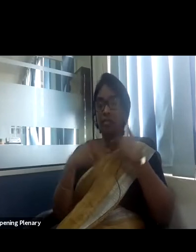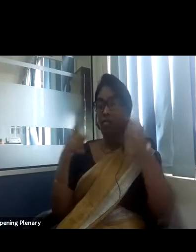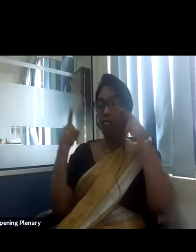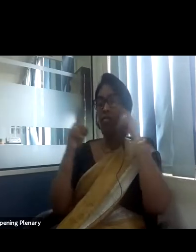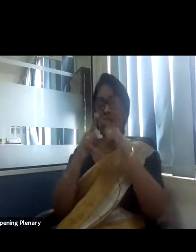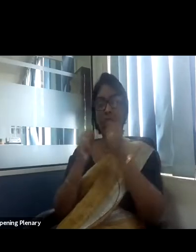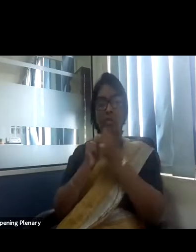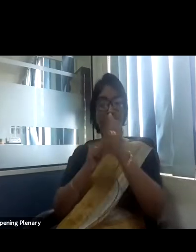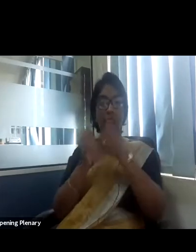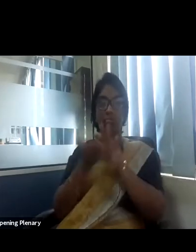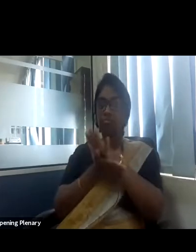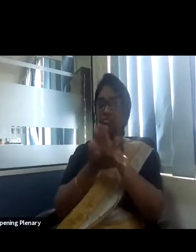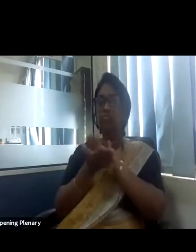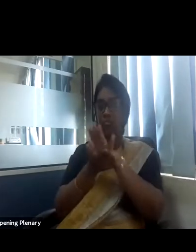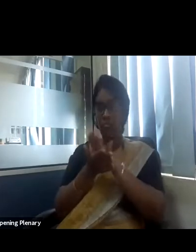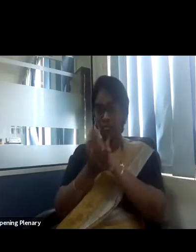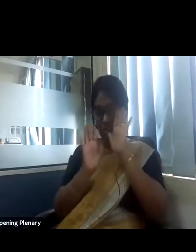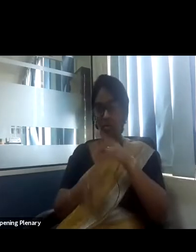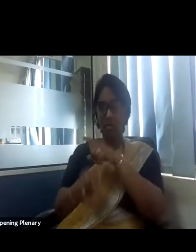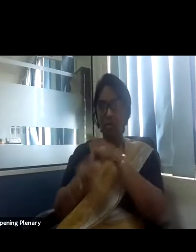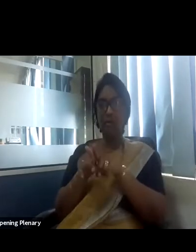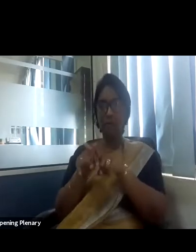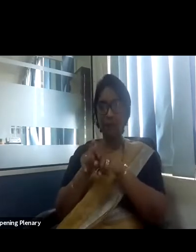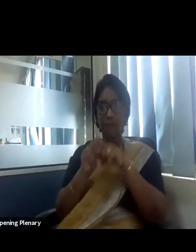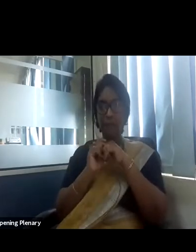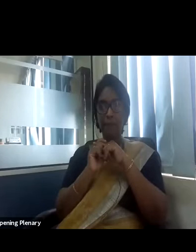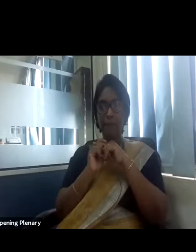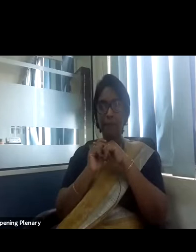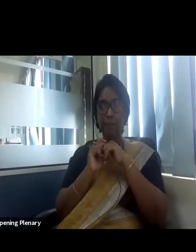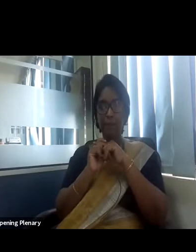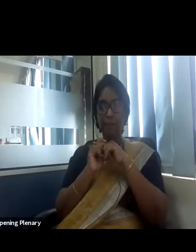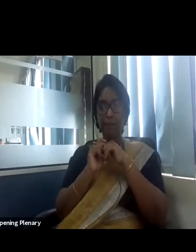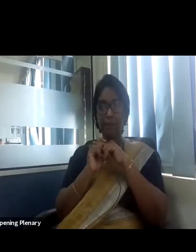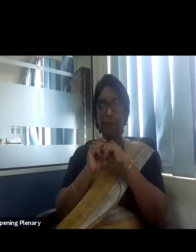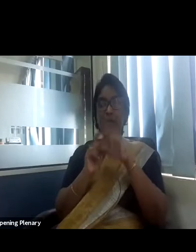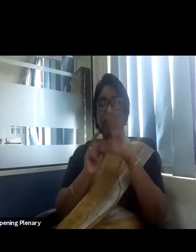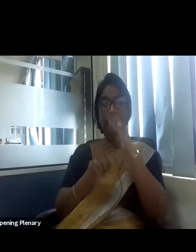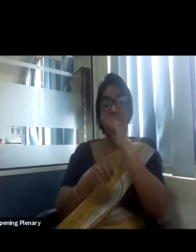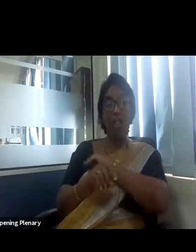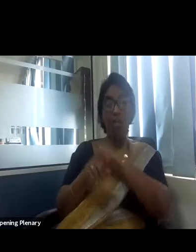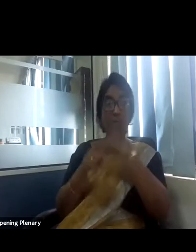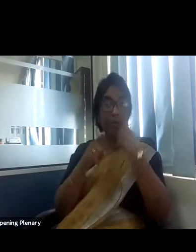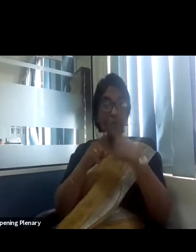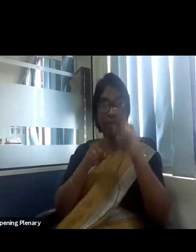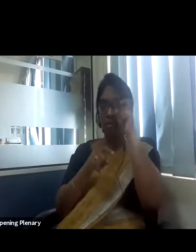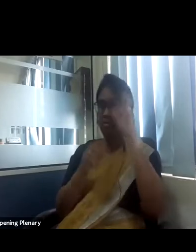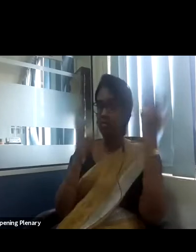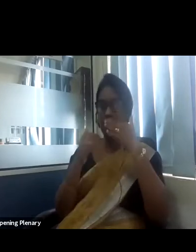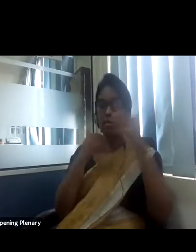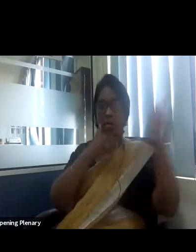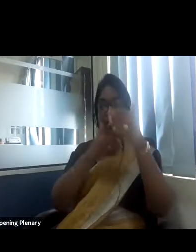success by narrow short-term measures of profit and growth, and the incentive of business practices that